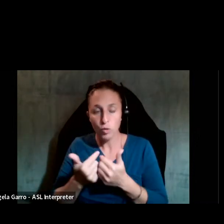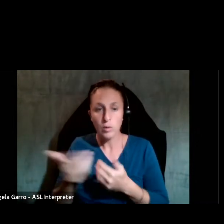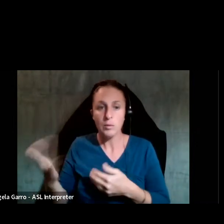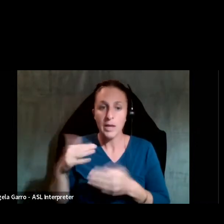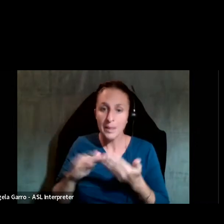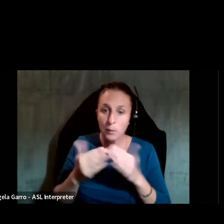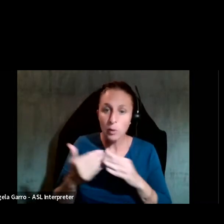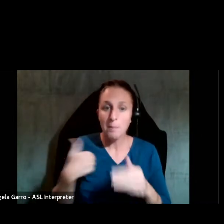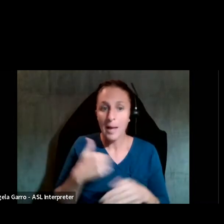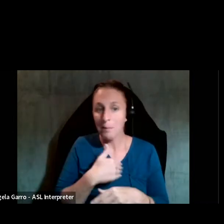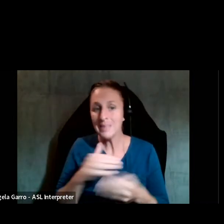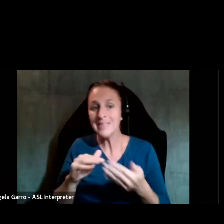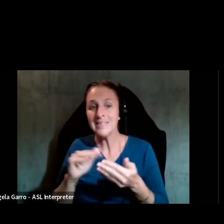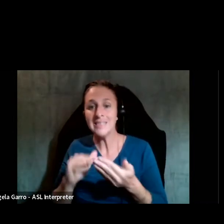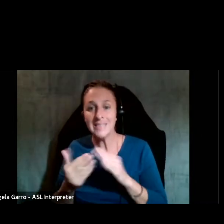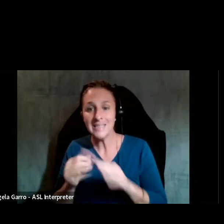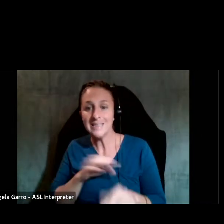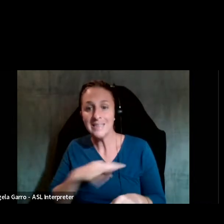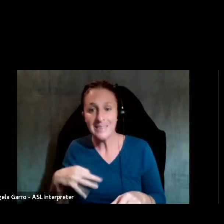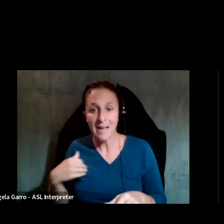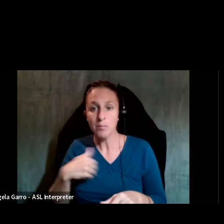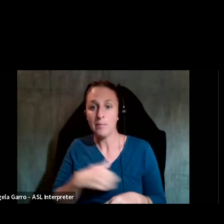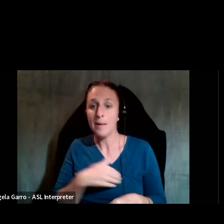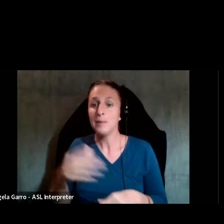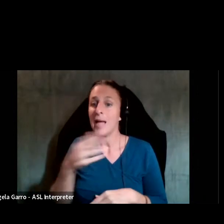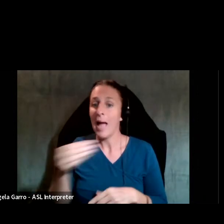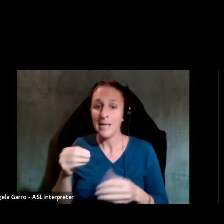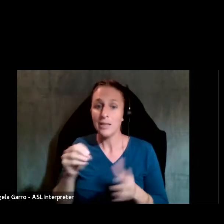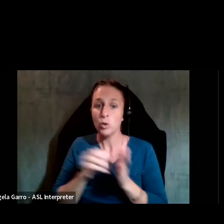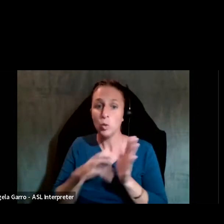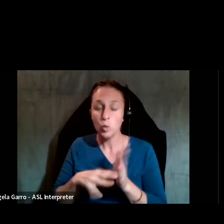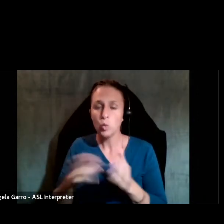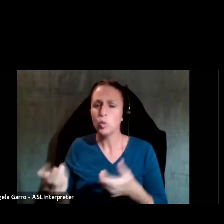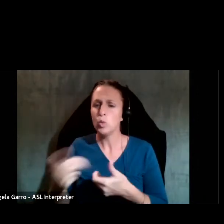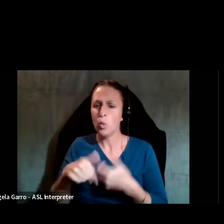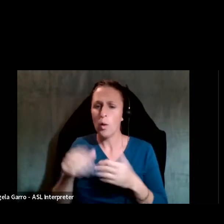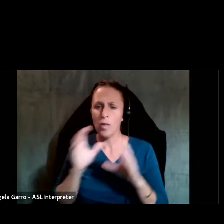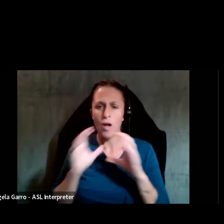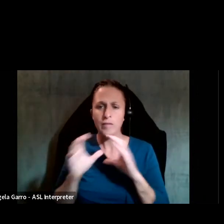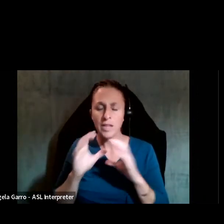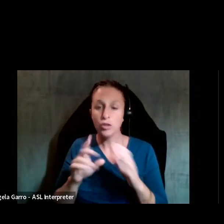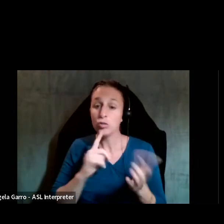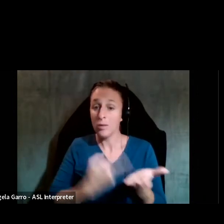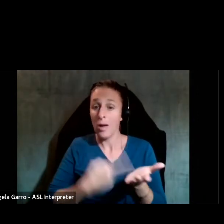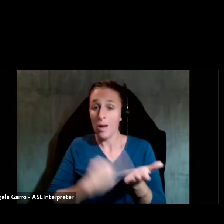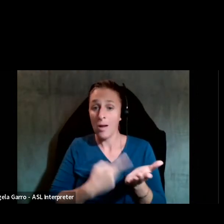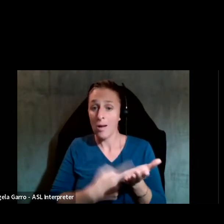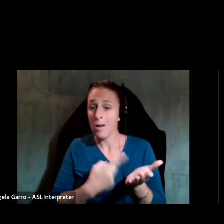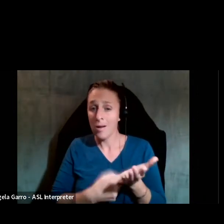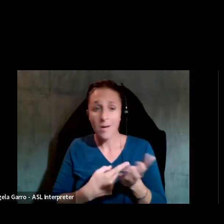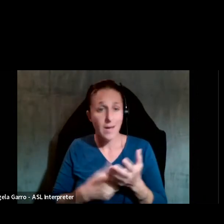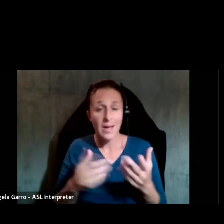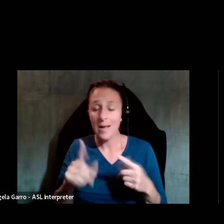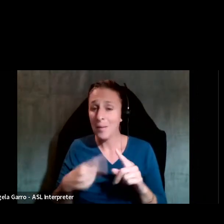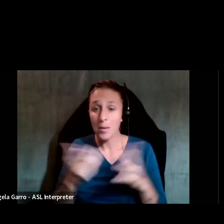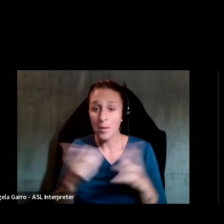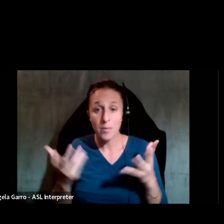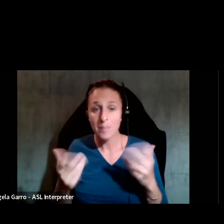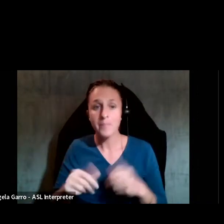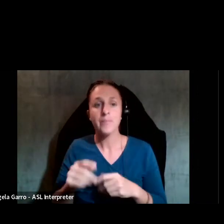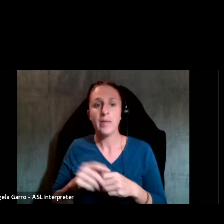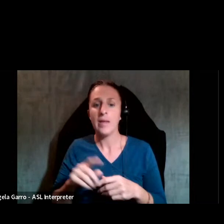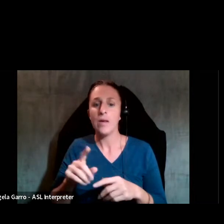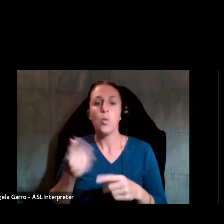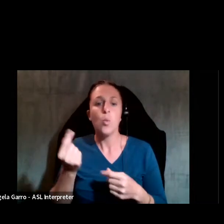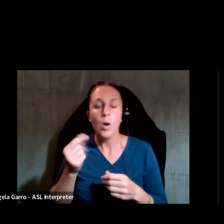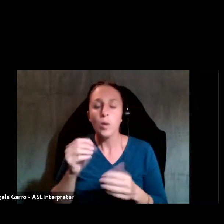staff members, and also students to join the conversation, to talk a lot around what do our students in our various